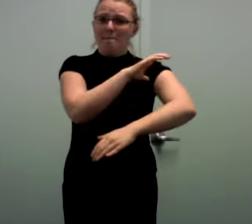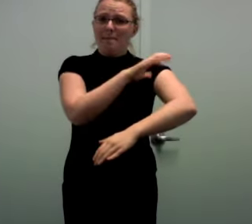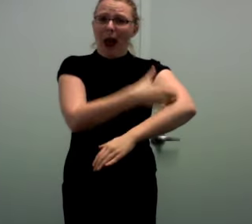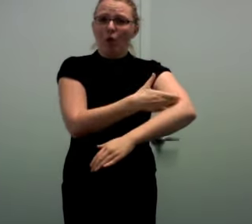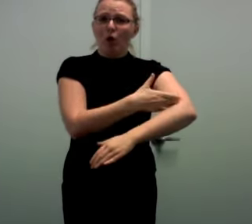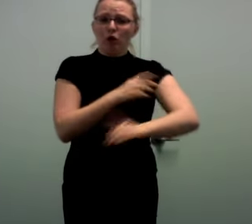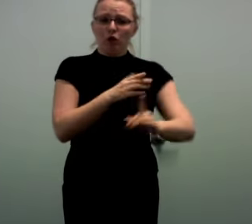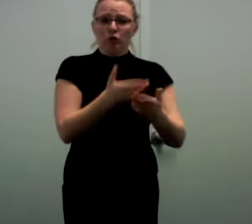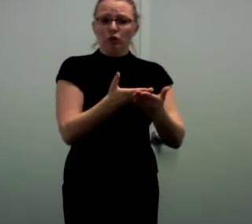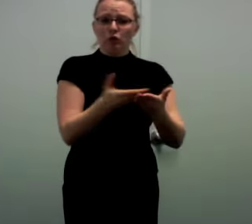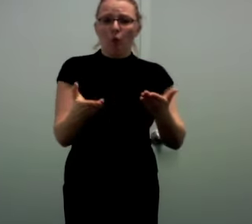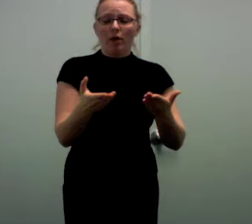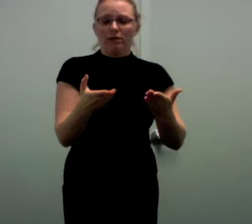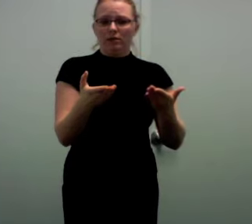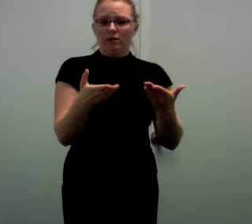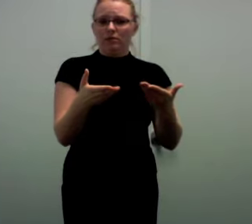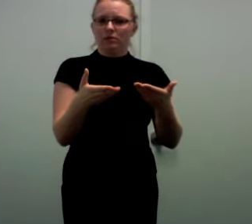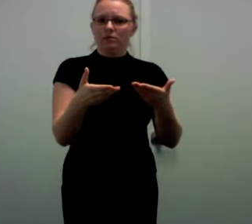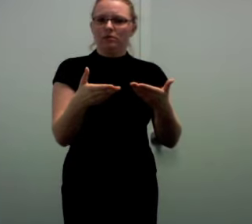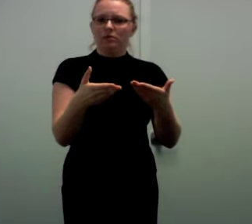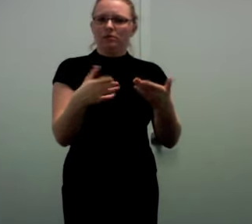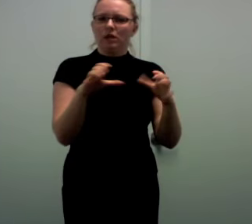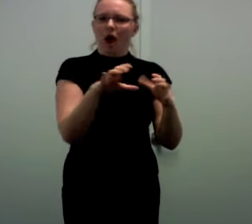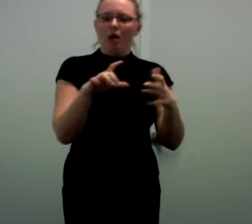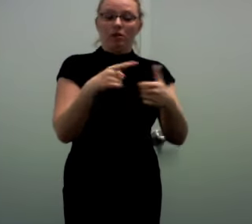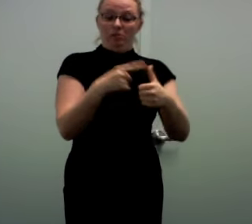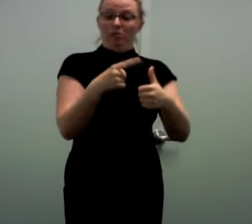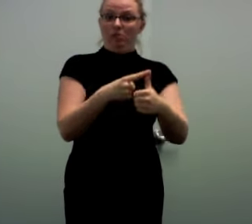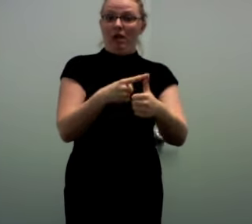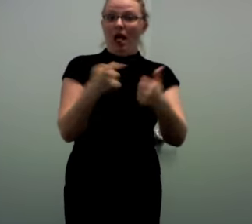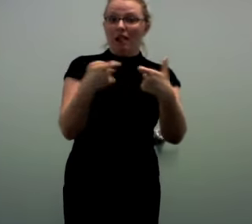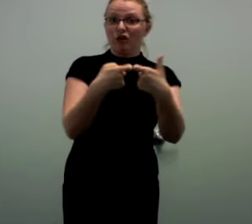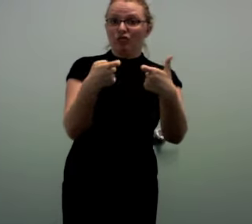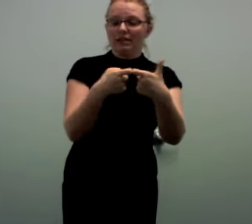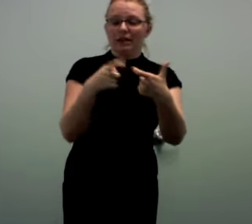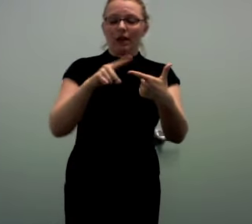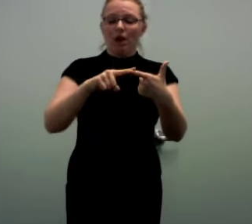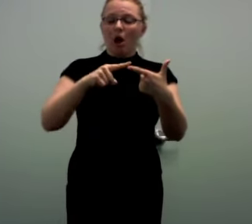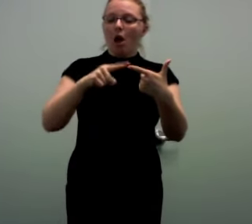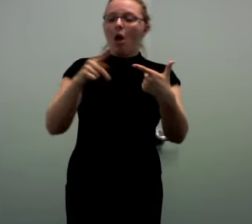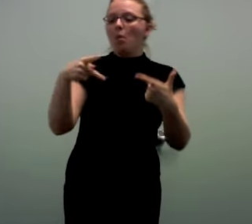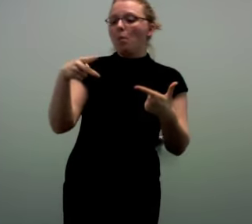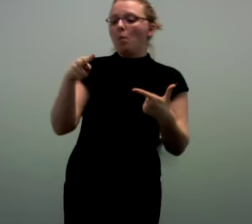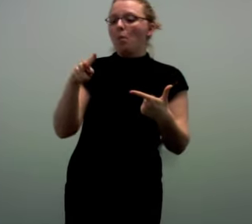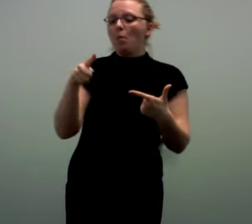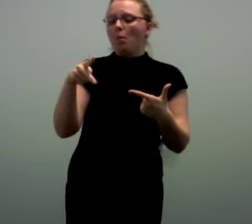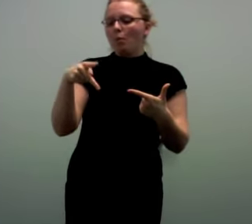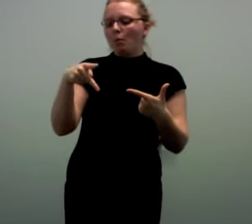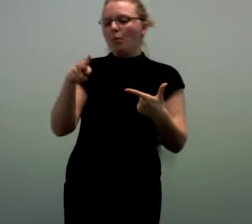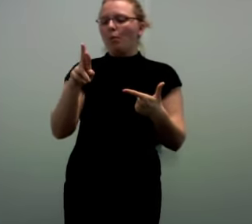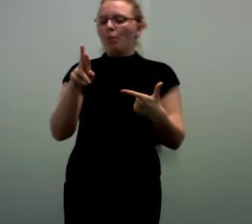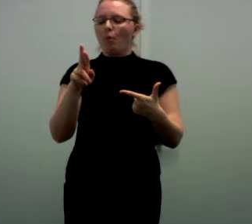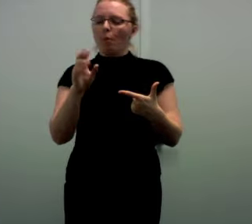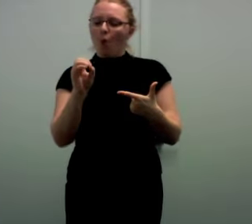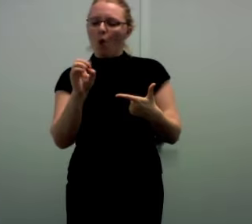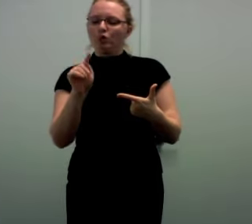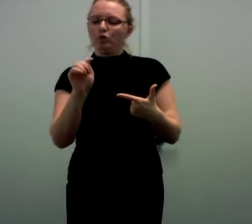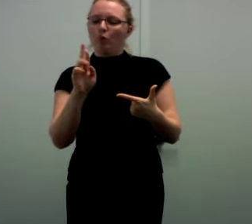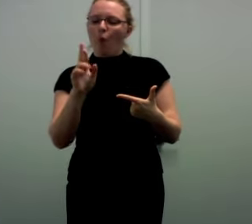time period. Electricity, petroleum. We learned to mass produce